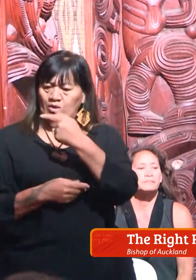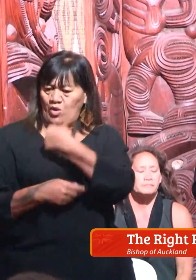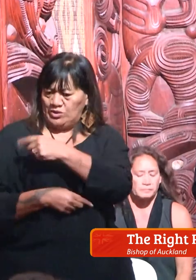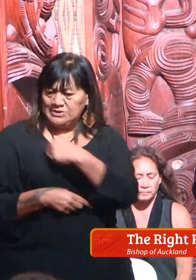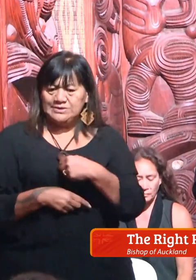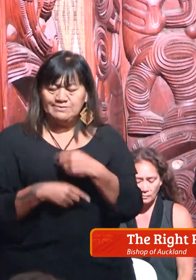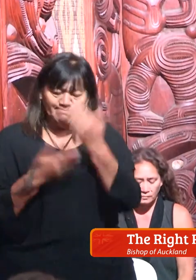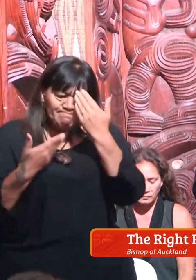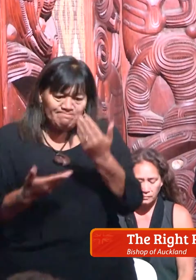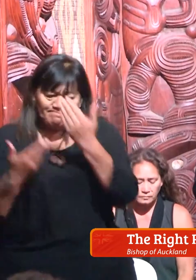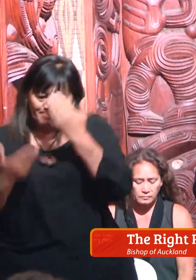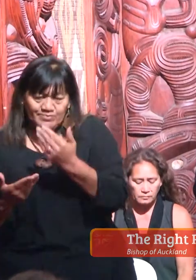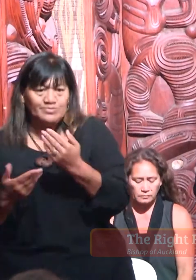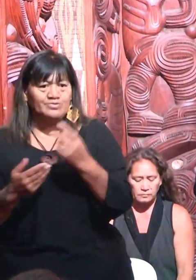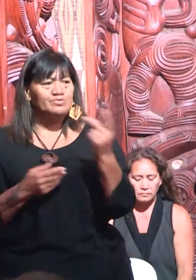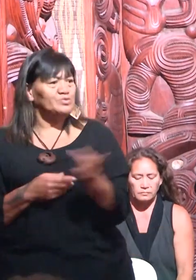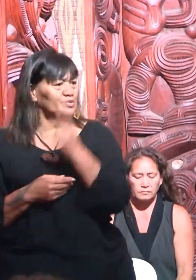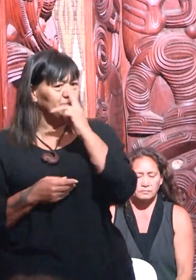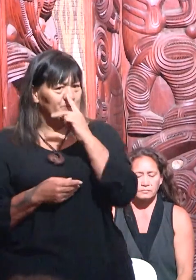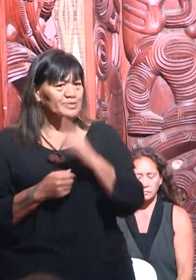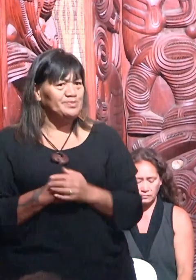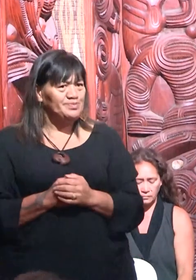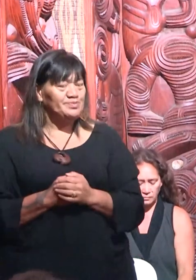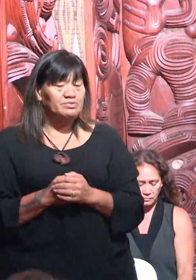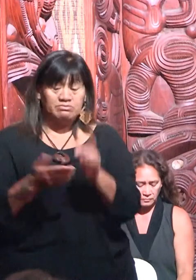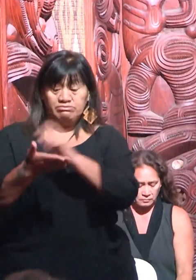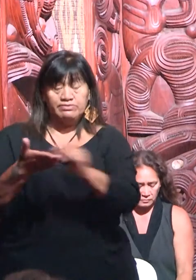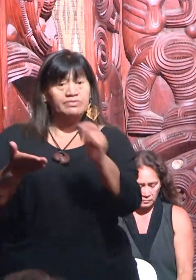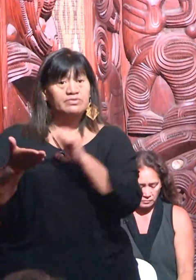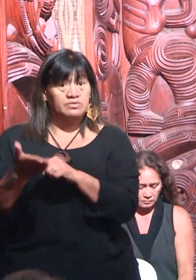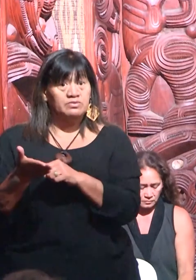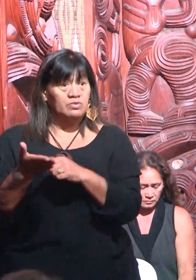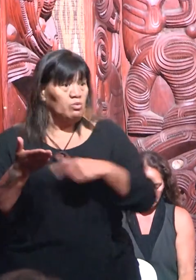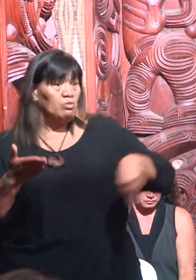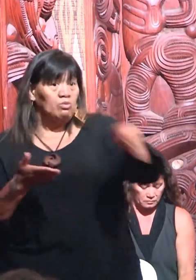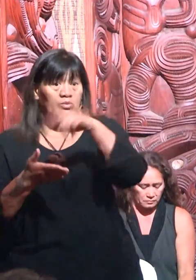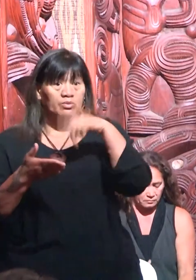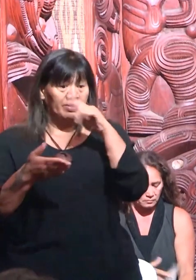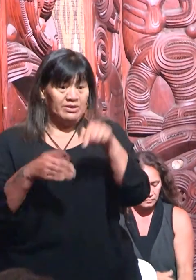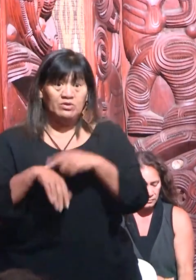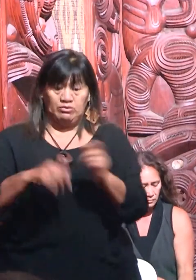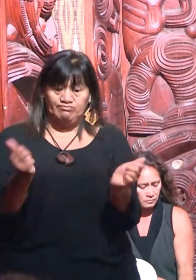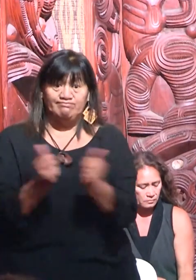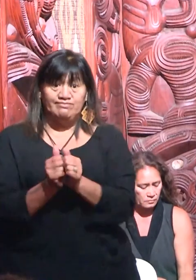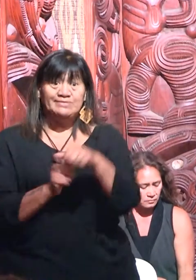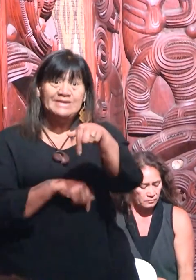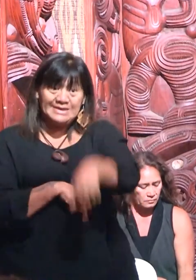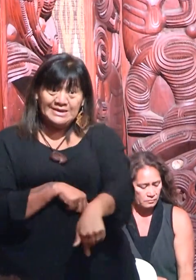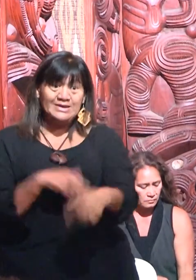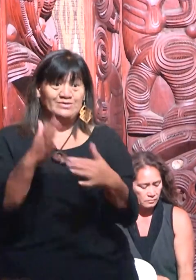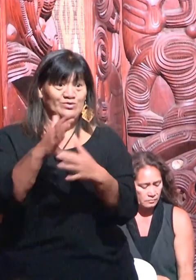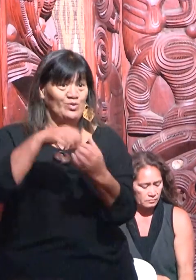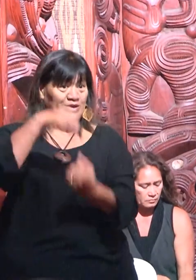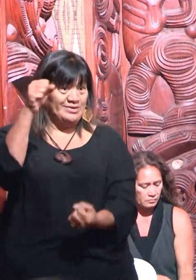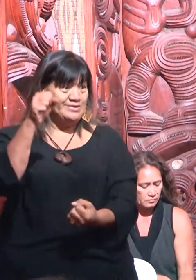partnership between two peoples, drawn up, agreed upon, and signed here at